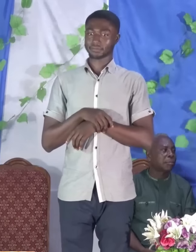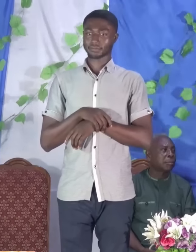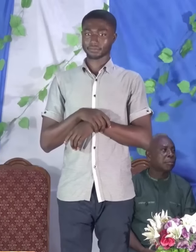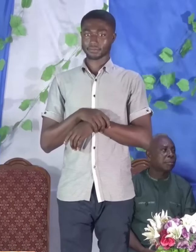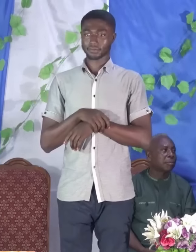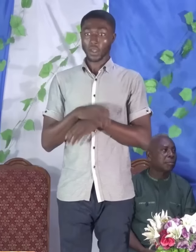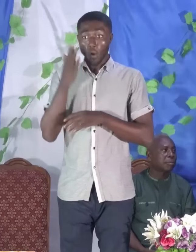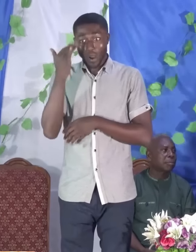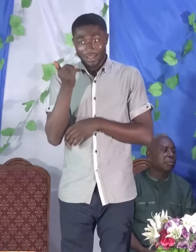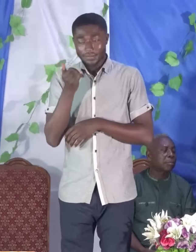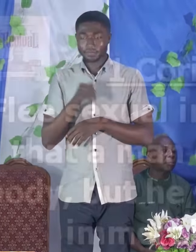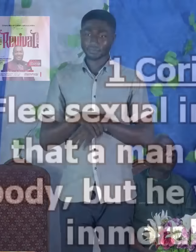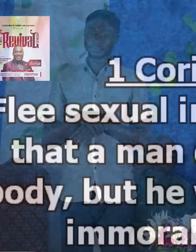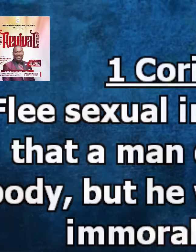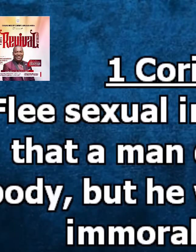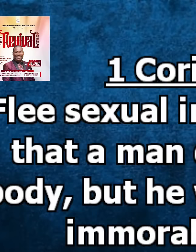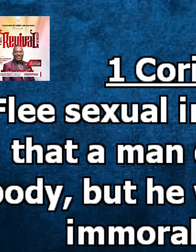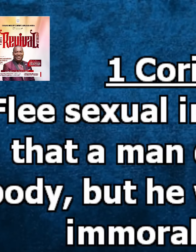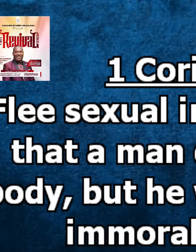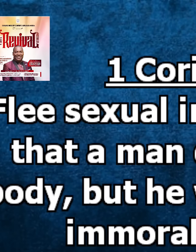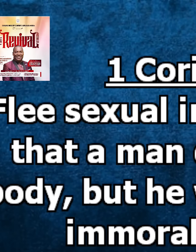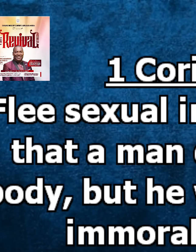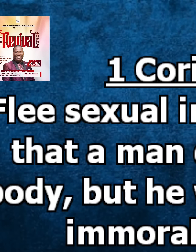Adani Yanya Edamambo.